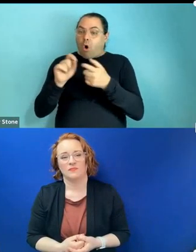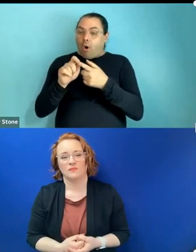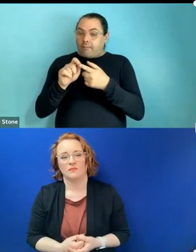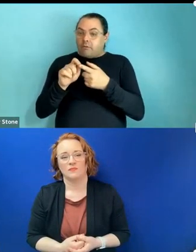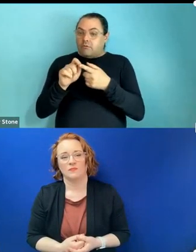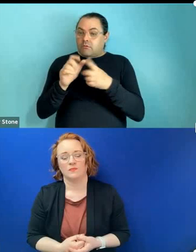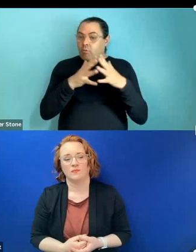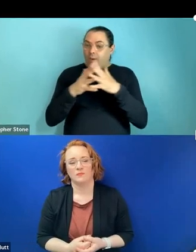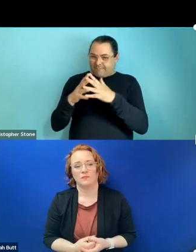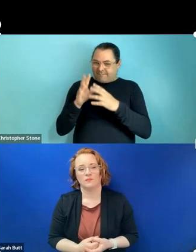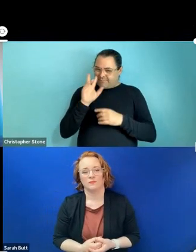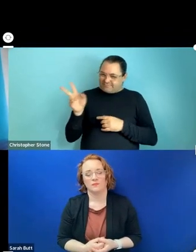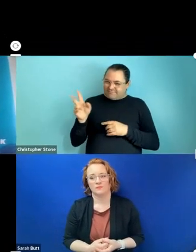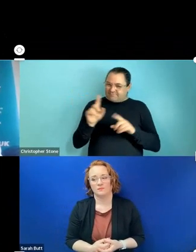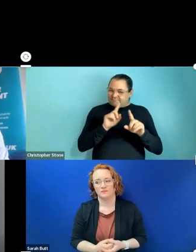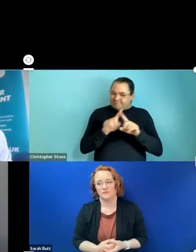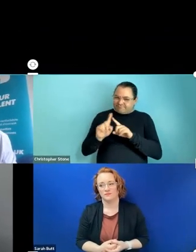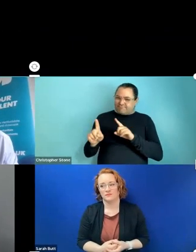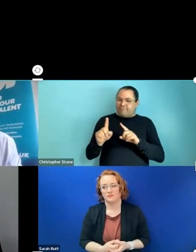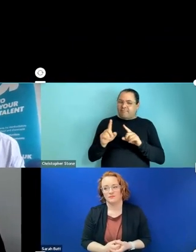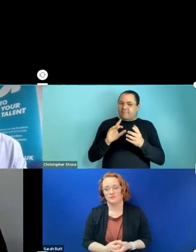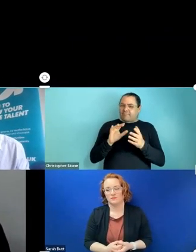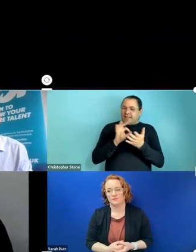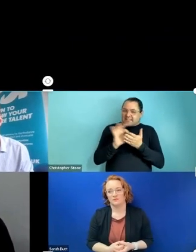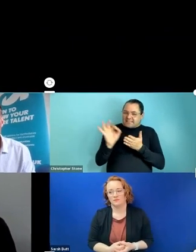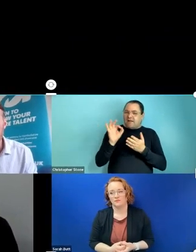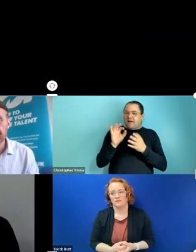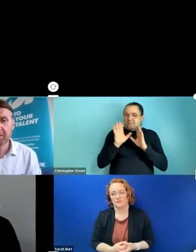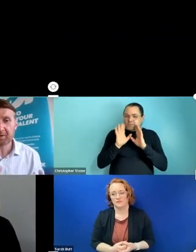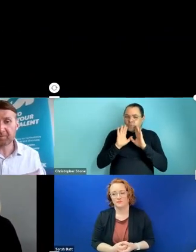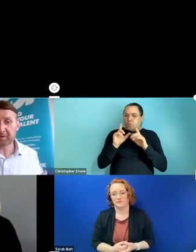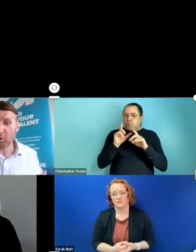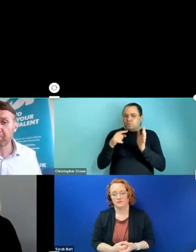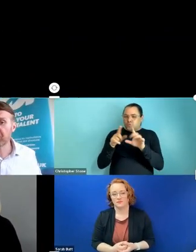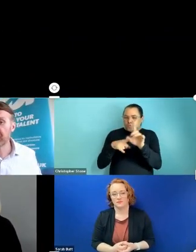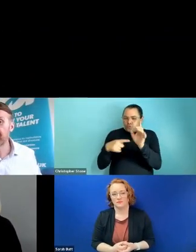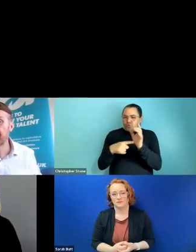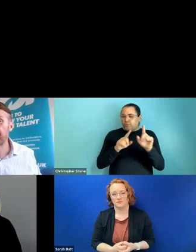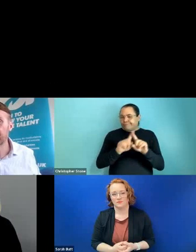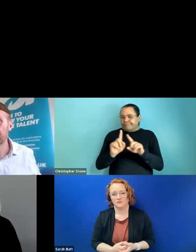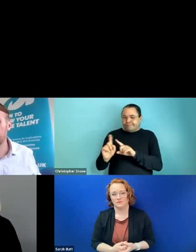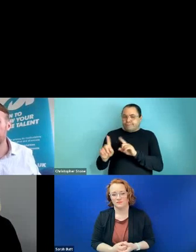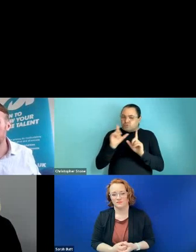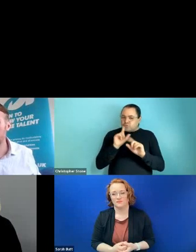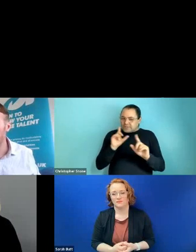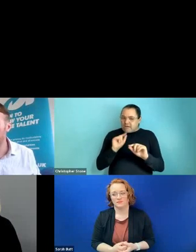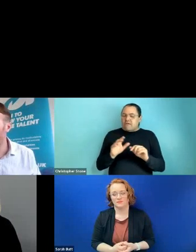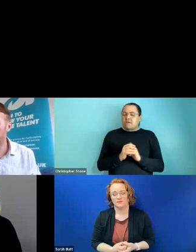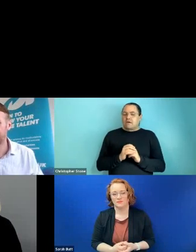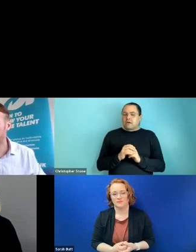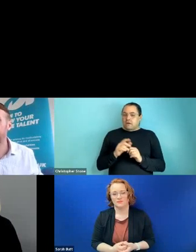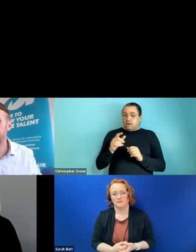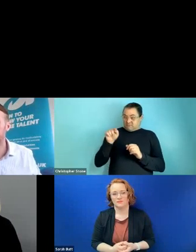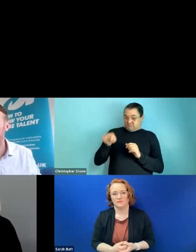again with our social media handles. If you have a look on those, you'll find that you'll find all the previous videos that we've recorded.